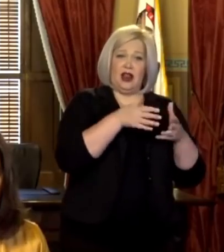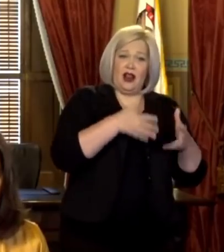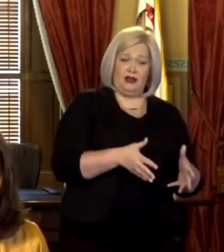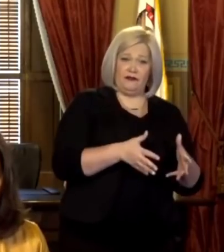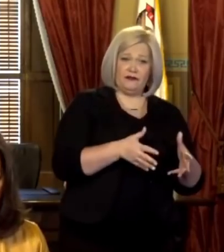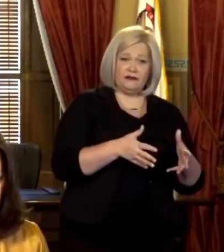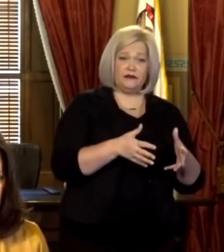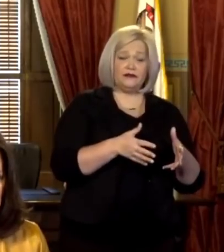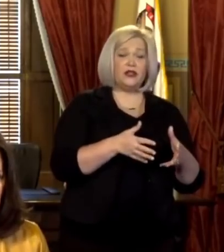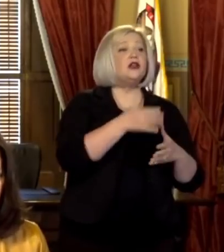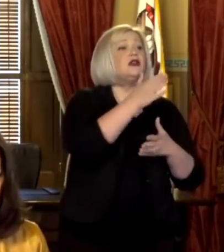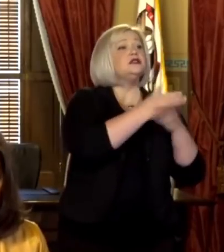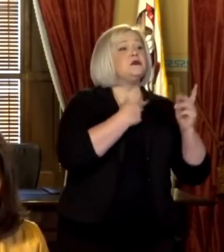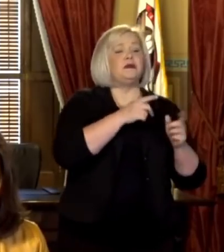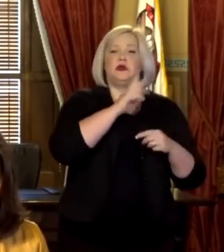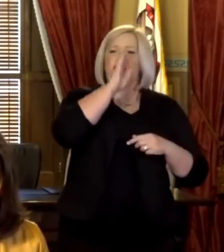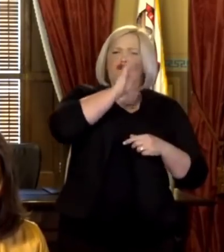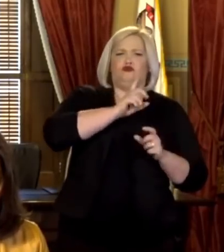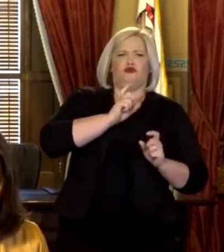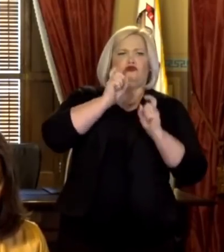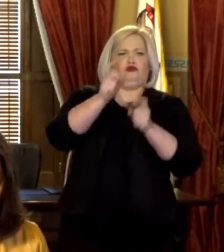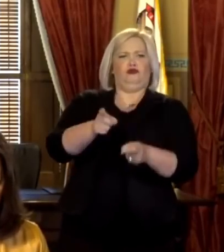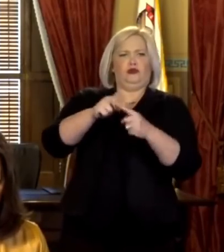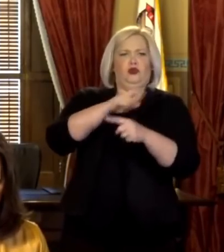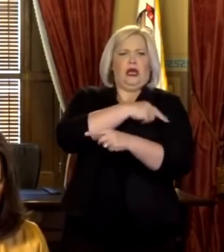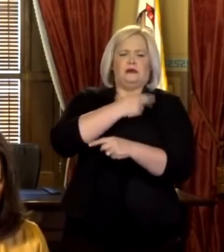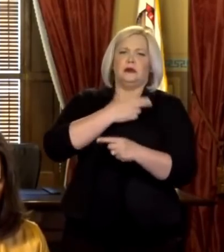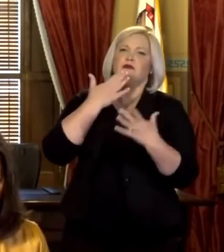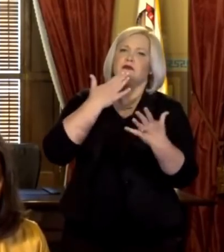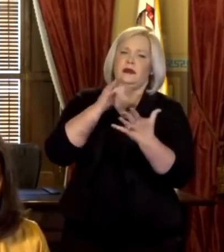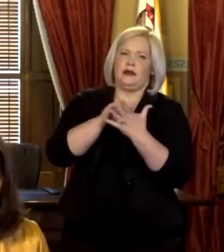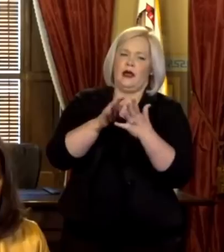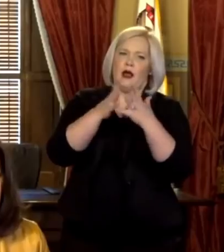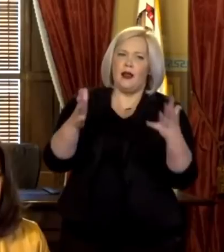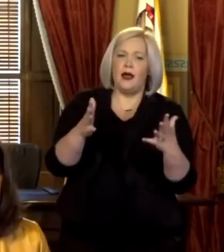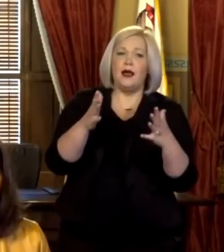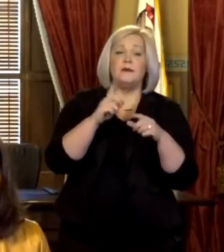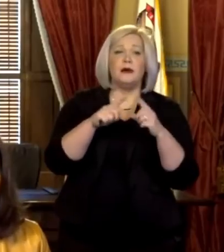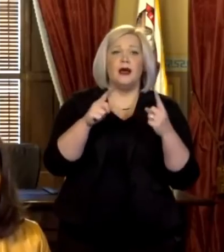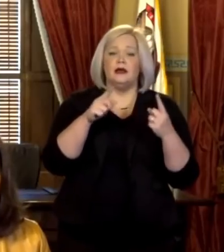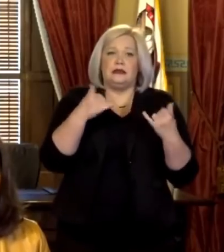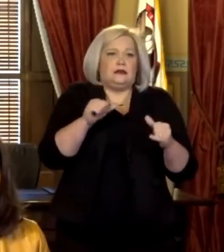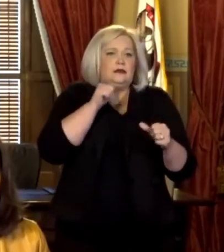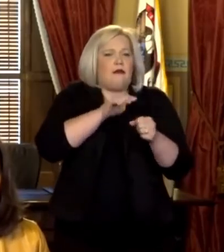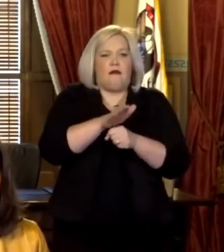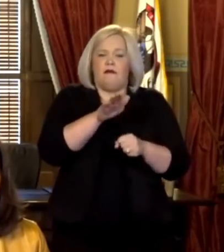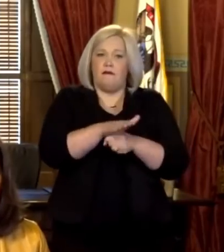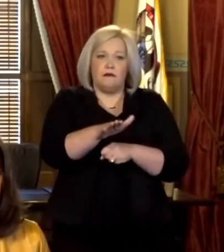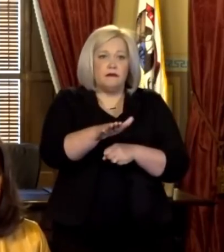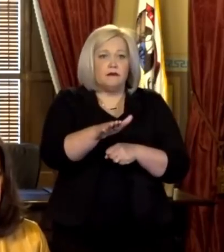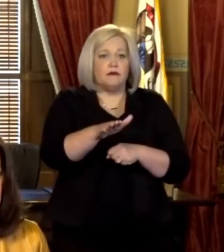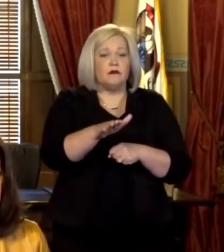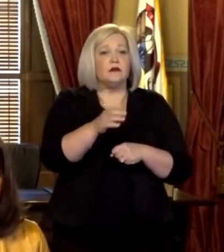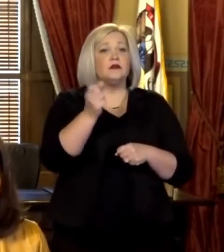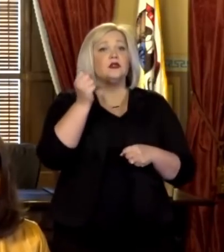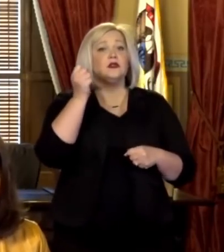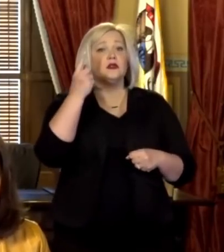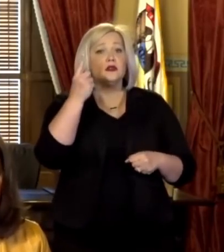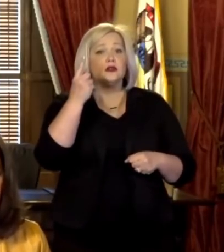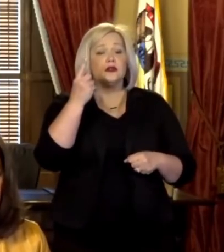that are going straight to hospitals, for which we are incredibly grateful. I think it's important to note that while